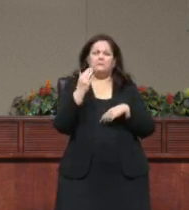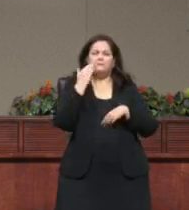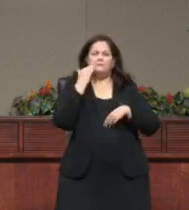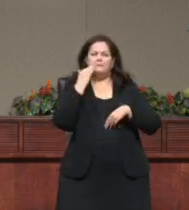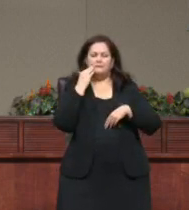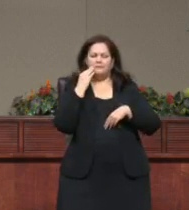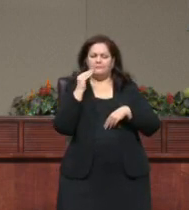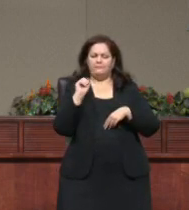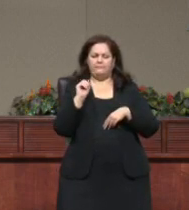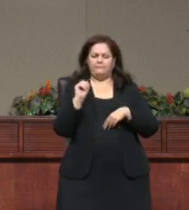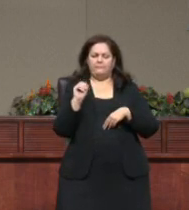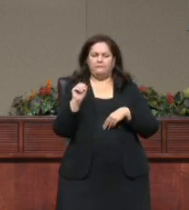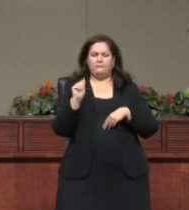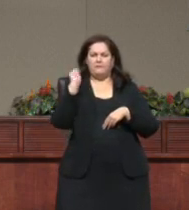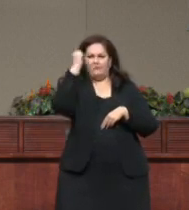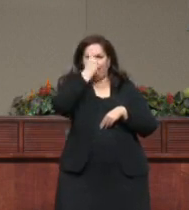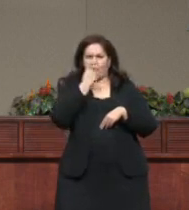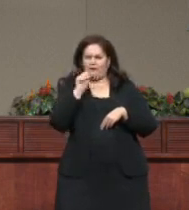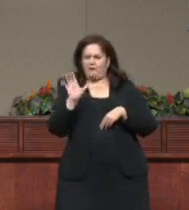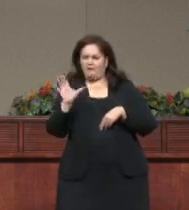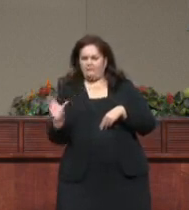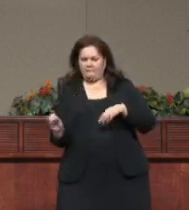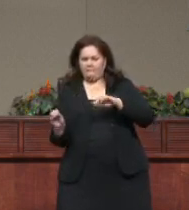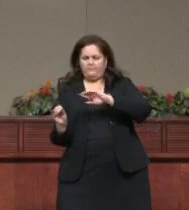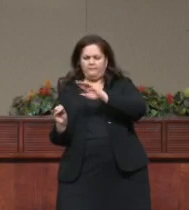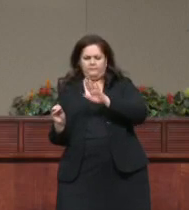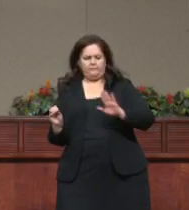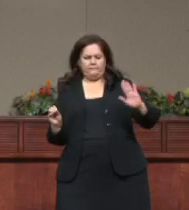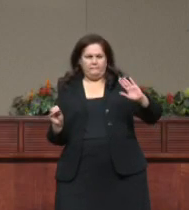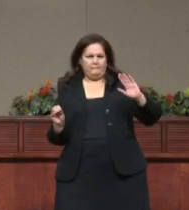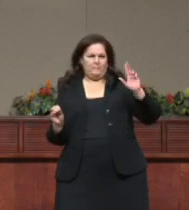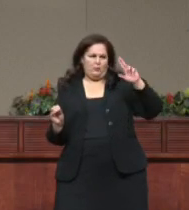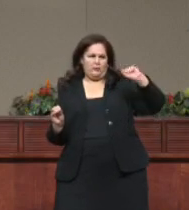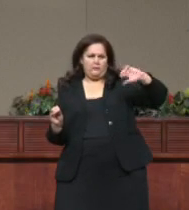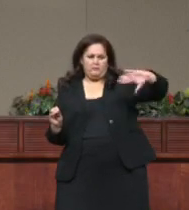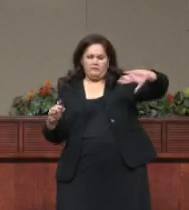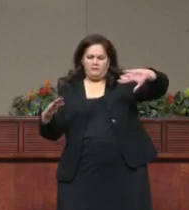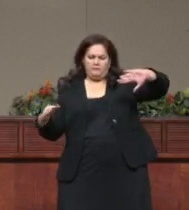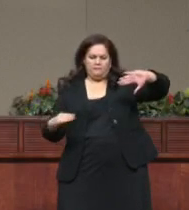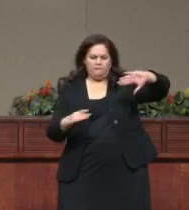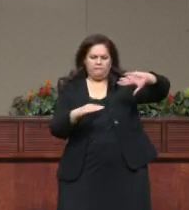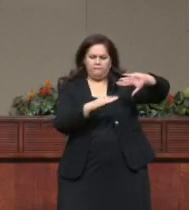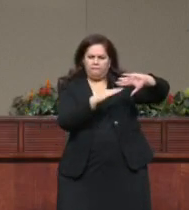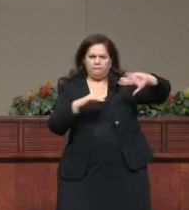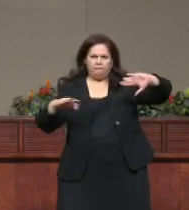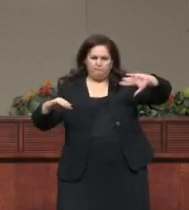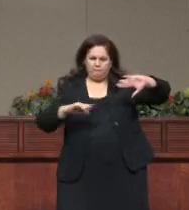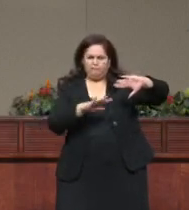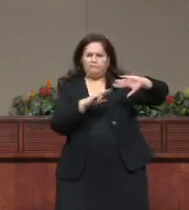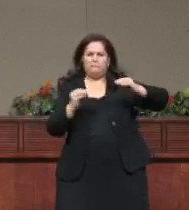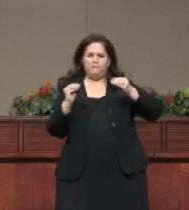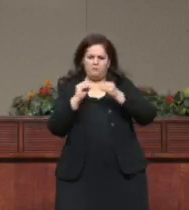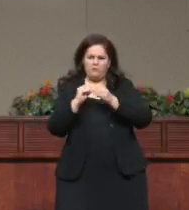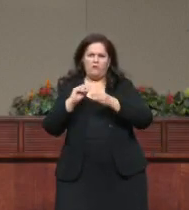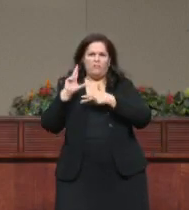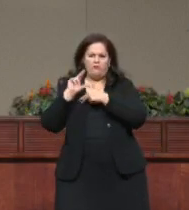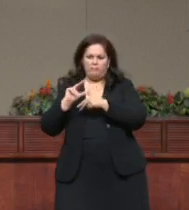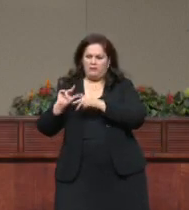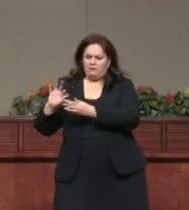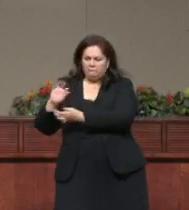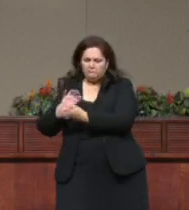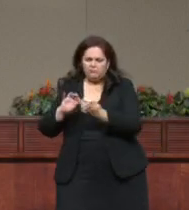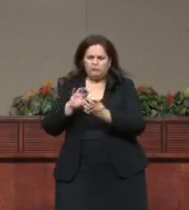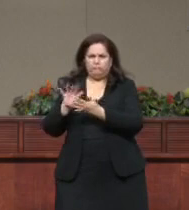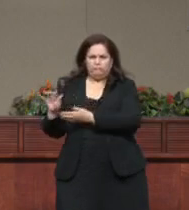within the area the development of additional hurricanes. In fact, in